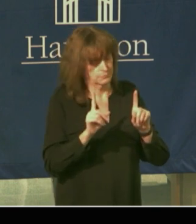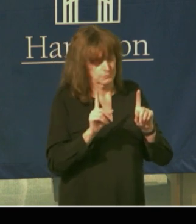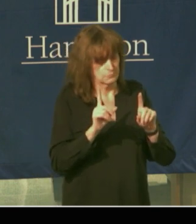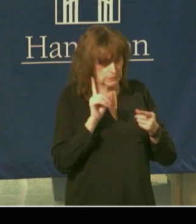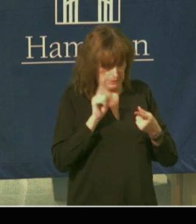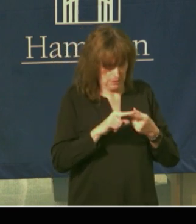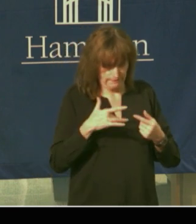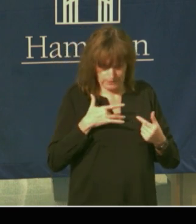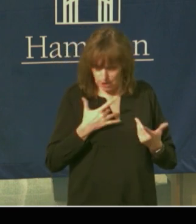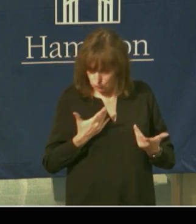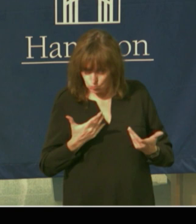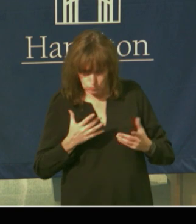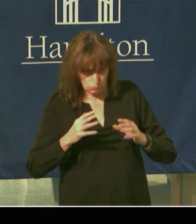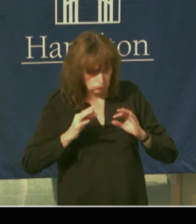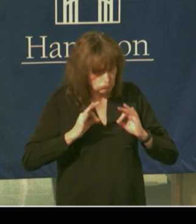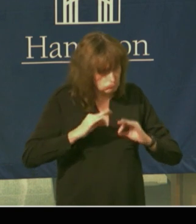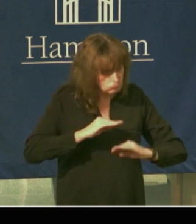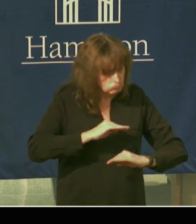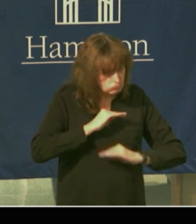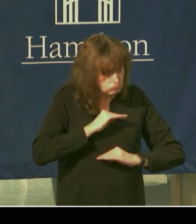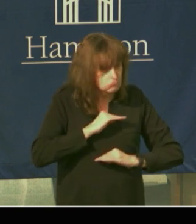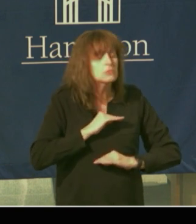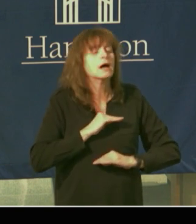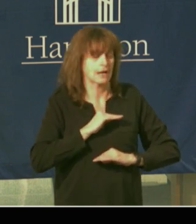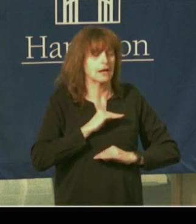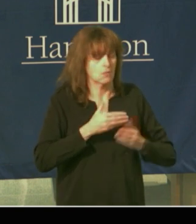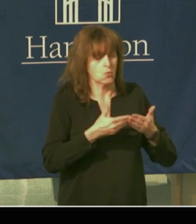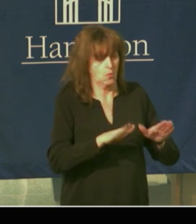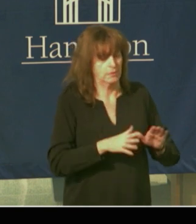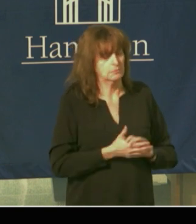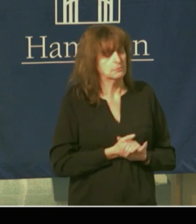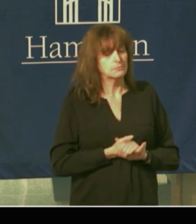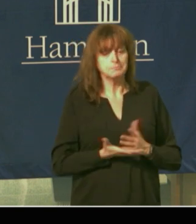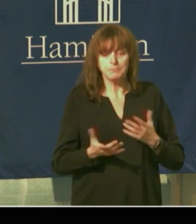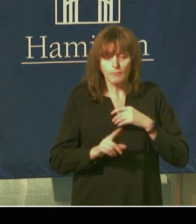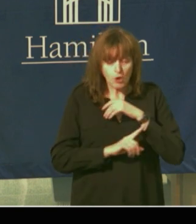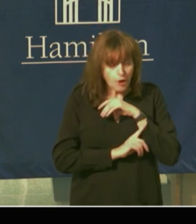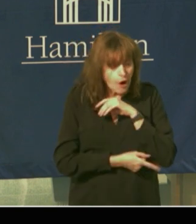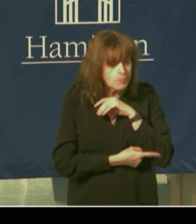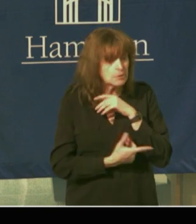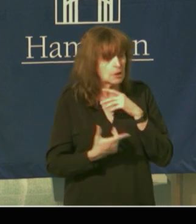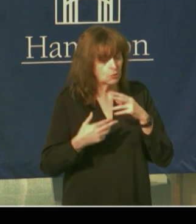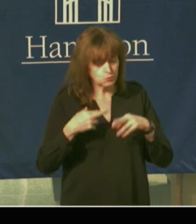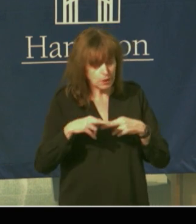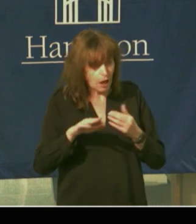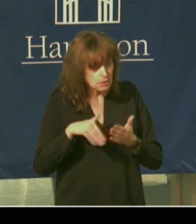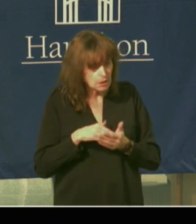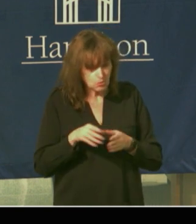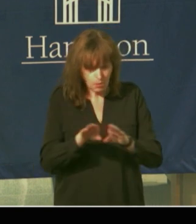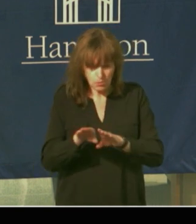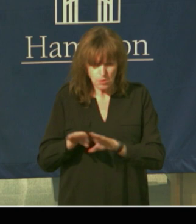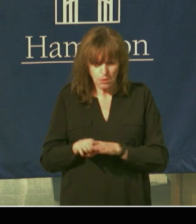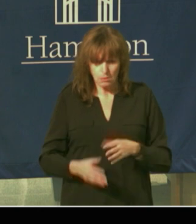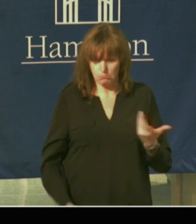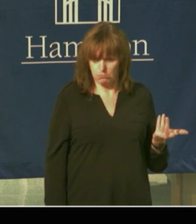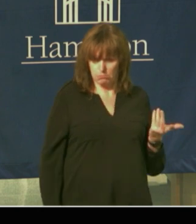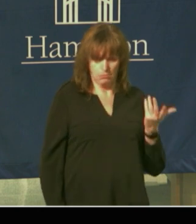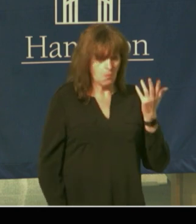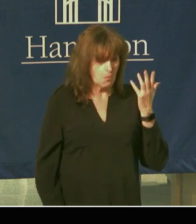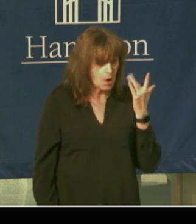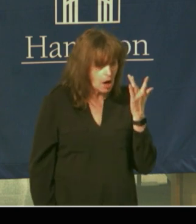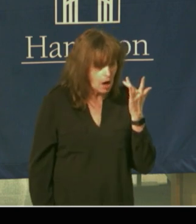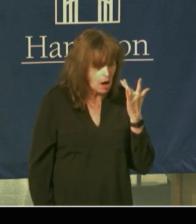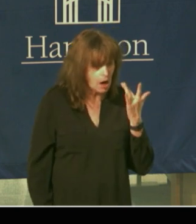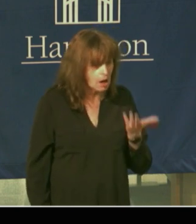and our community recycling centers closed the other day. I can tell you we did that out of an abundance of caution. There is an interaction that